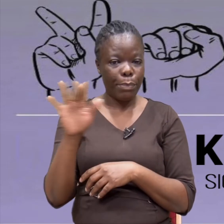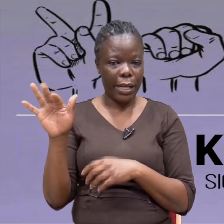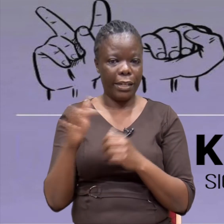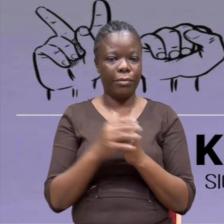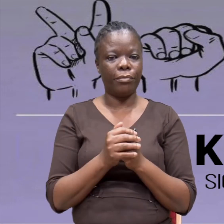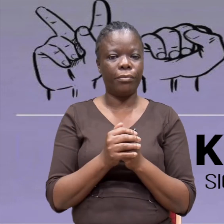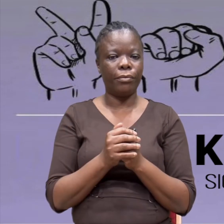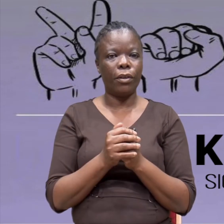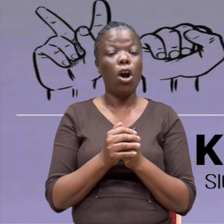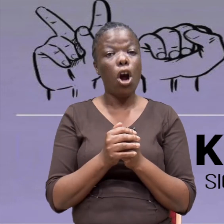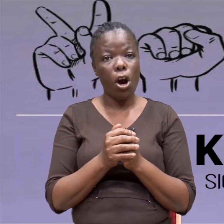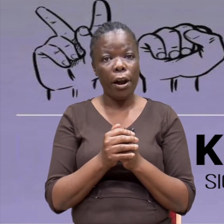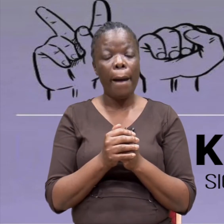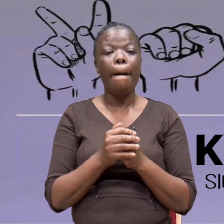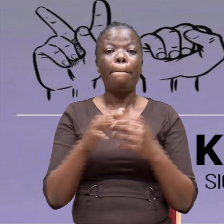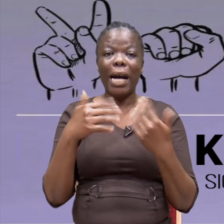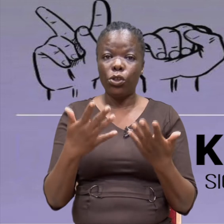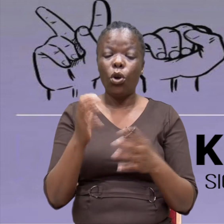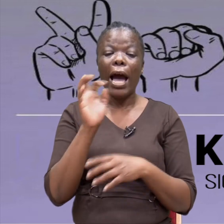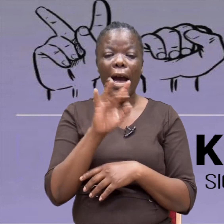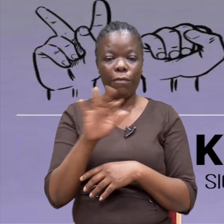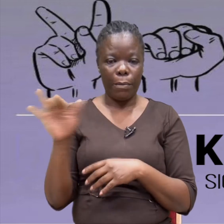spelling, or manual alphabet.